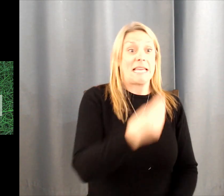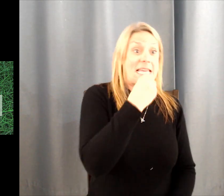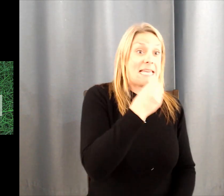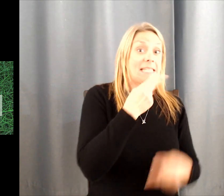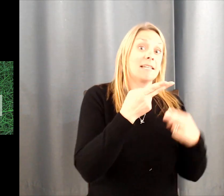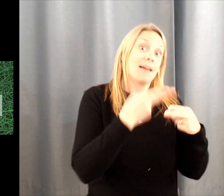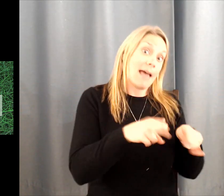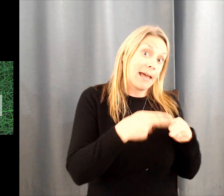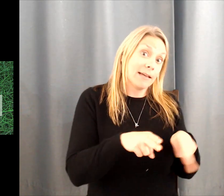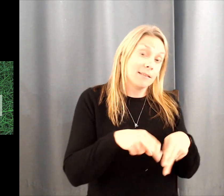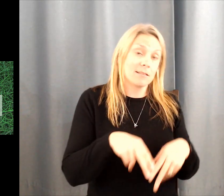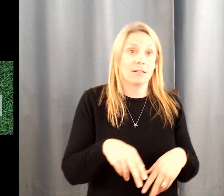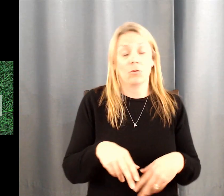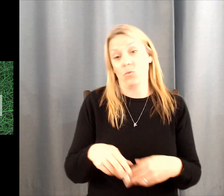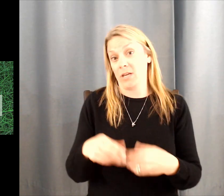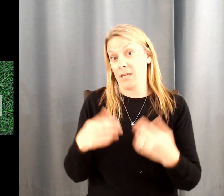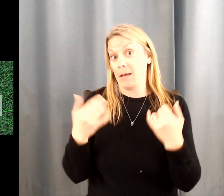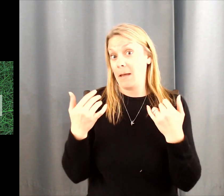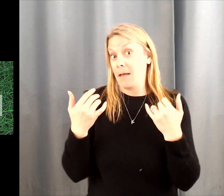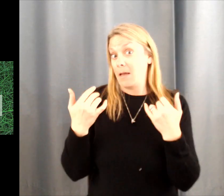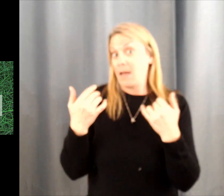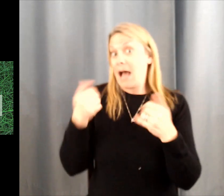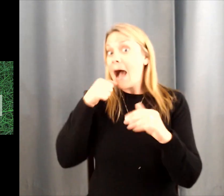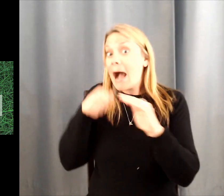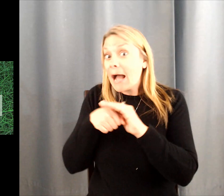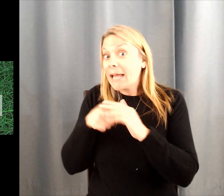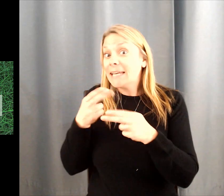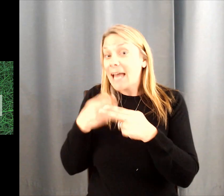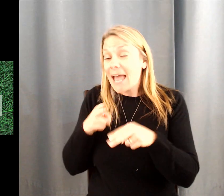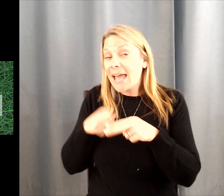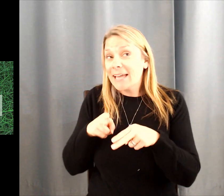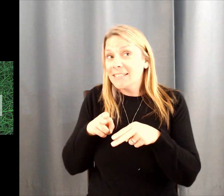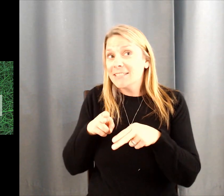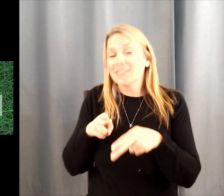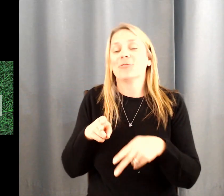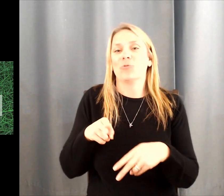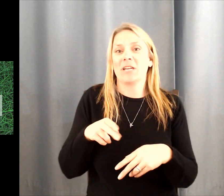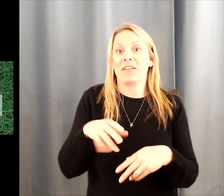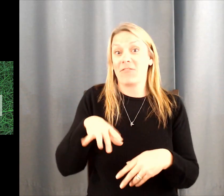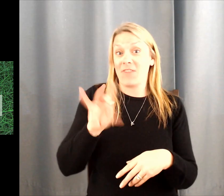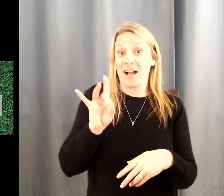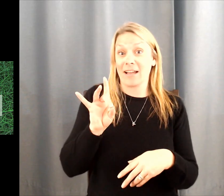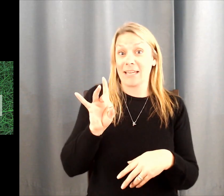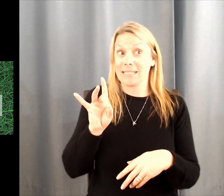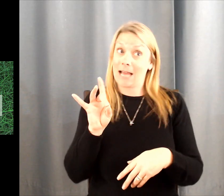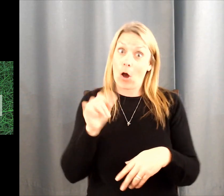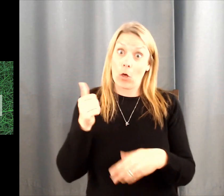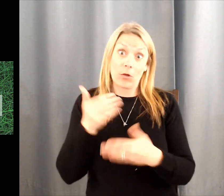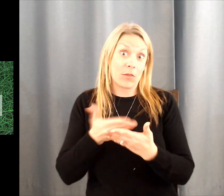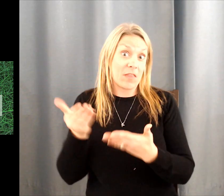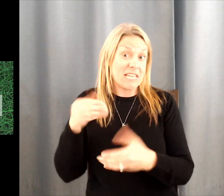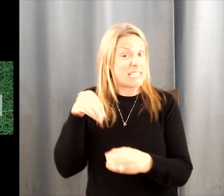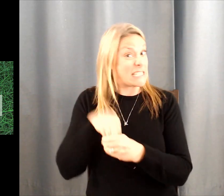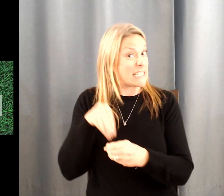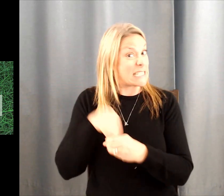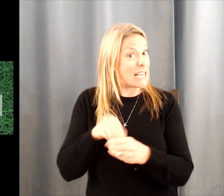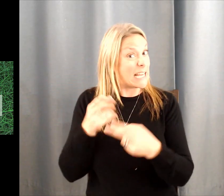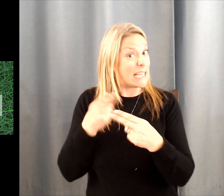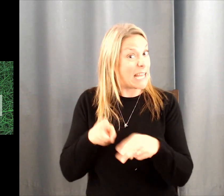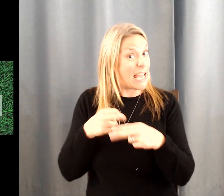eat eggs, we hide eggs, we find other things inside